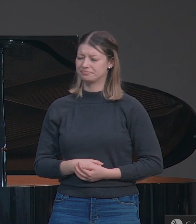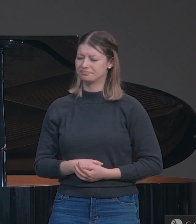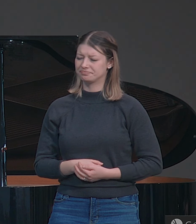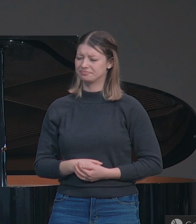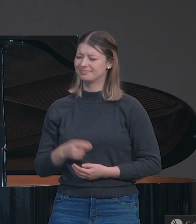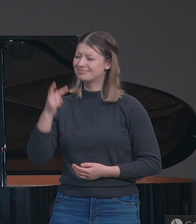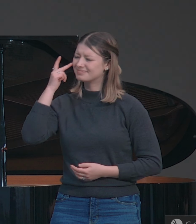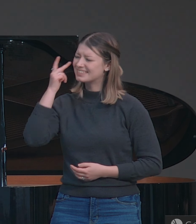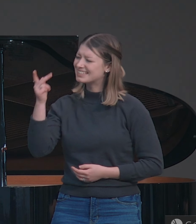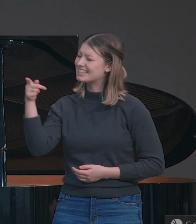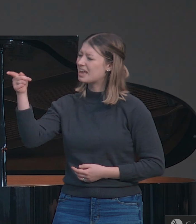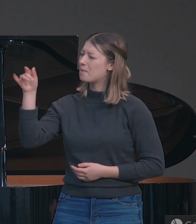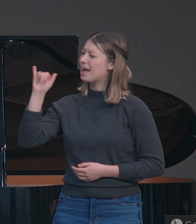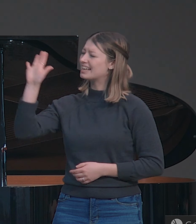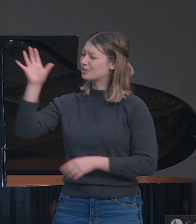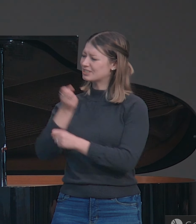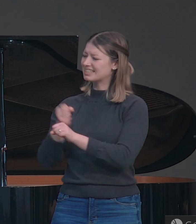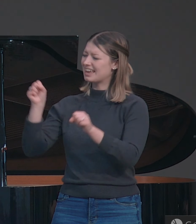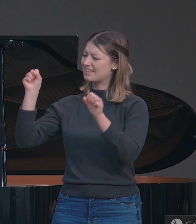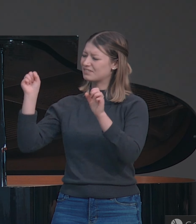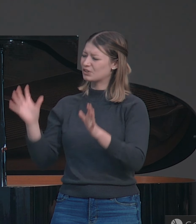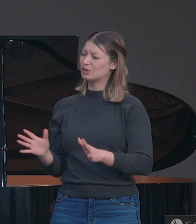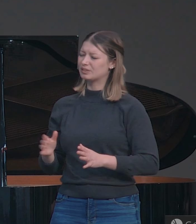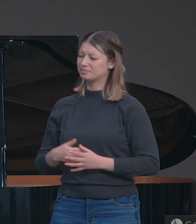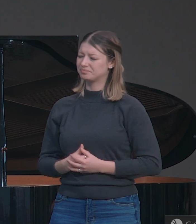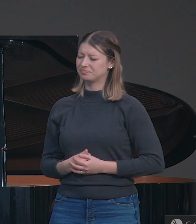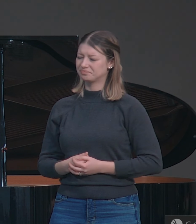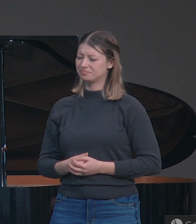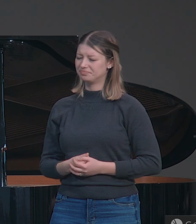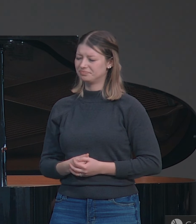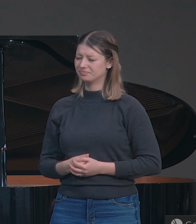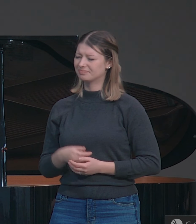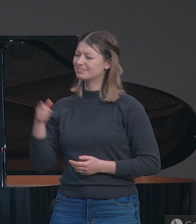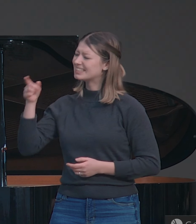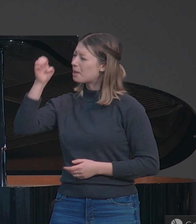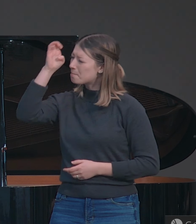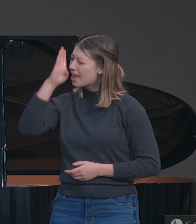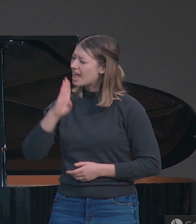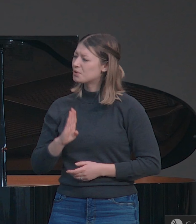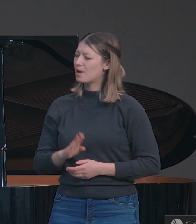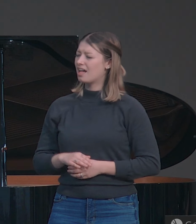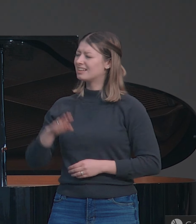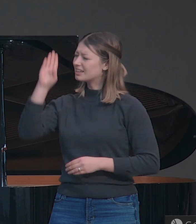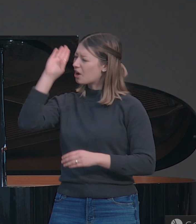wonderful Savior. May they see him as Emmanuel, God with us.